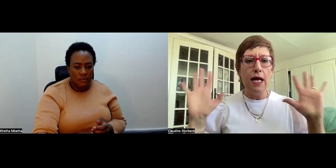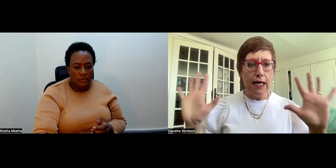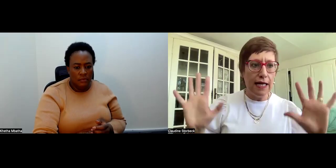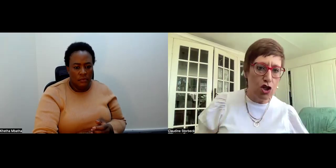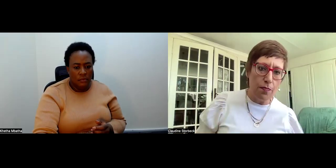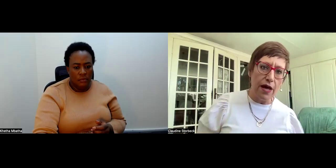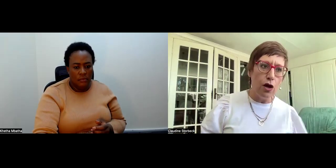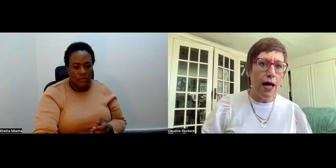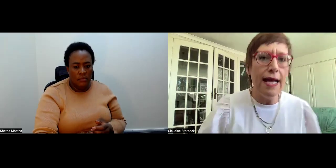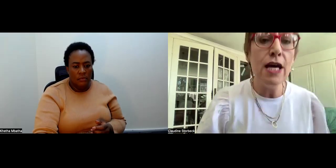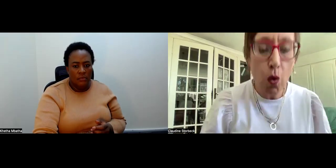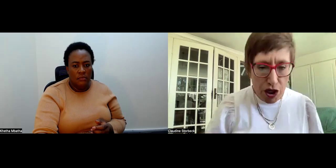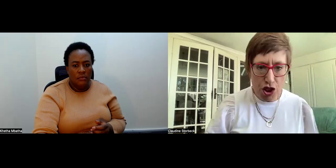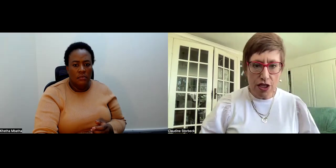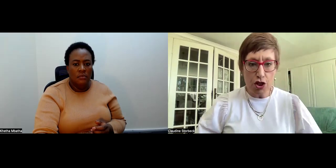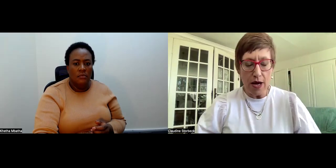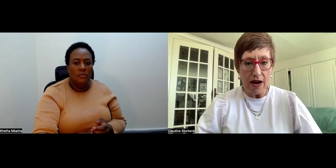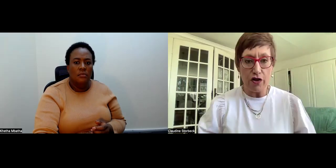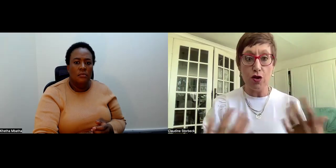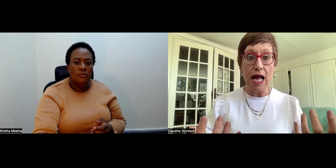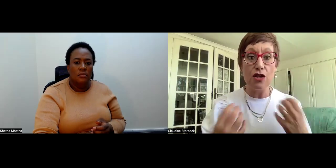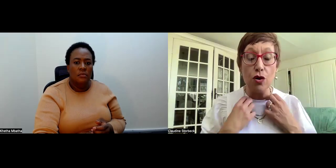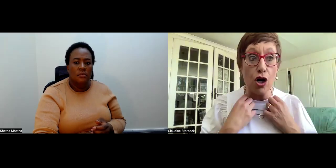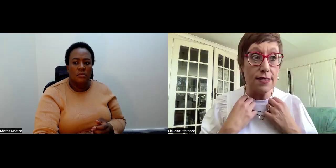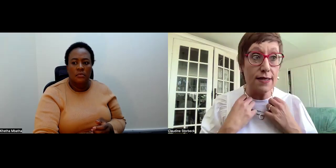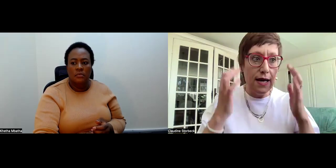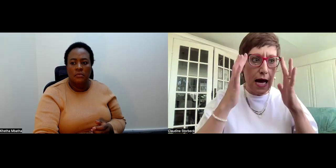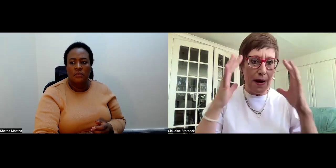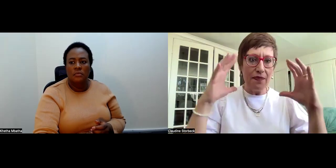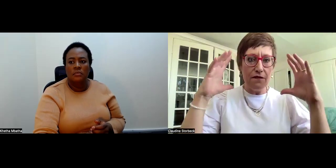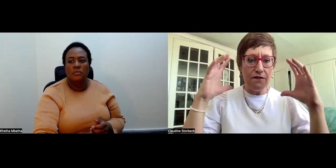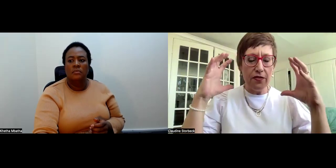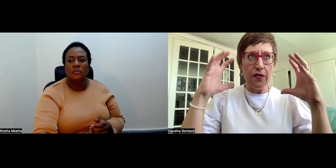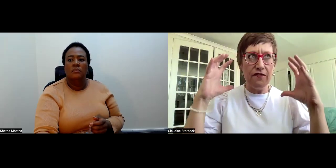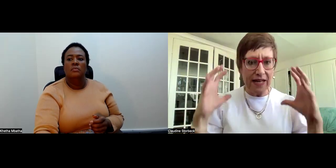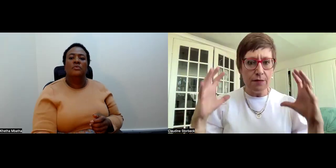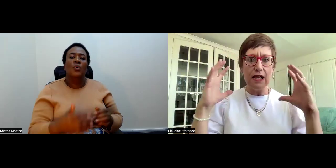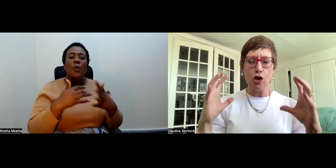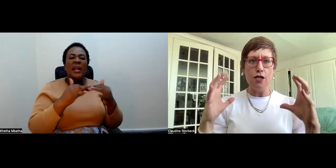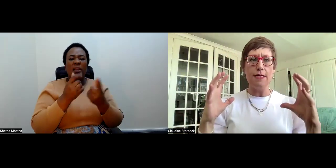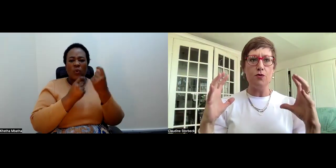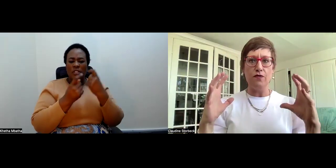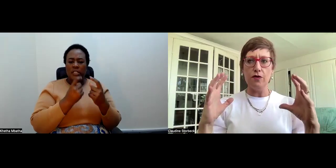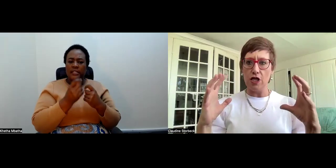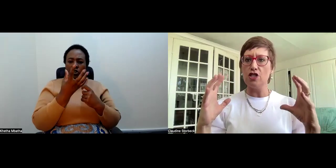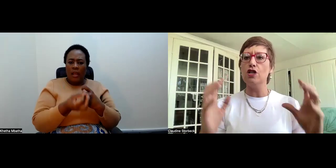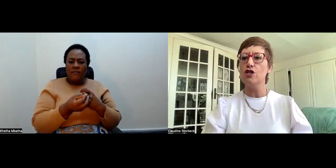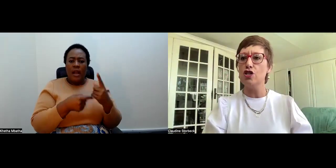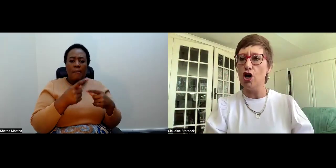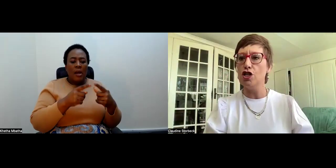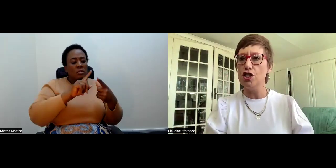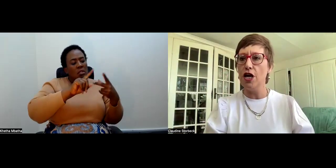later, but let's stop there. Any questions that you have that you'd like to ask about the fundamental concepts we've